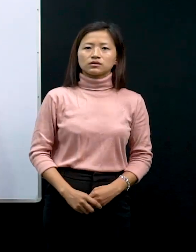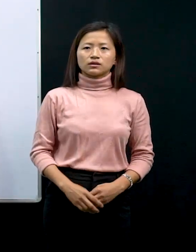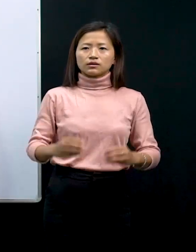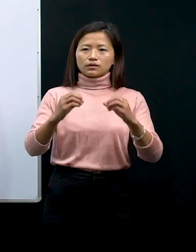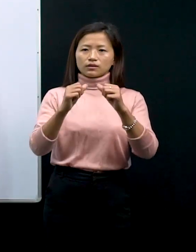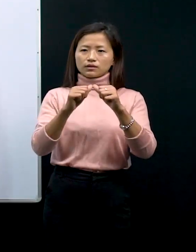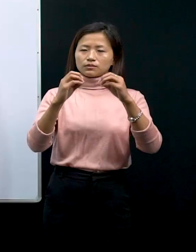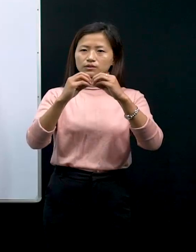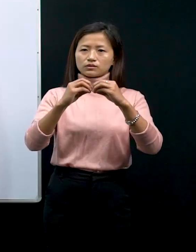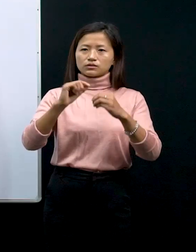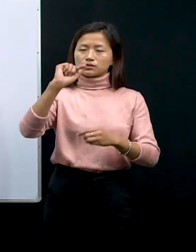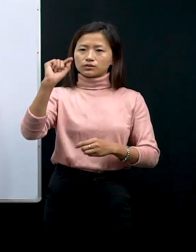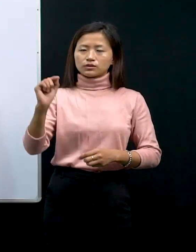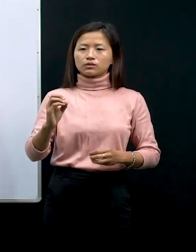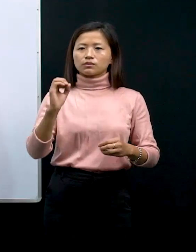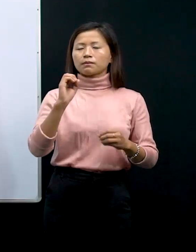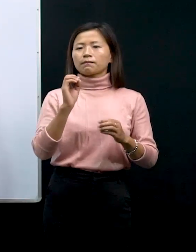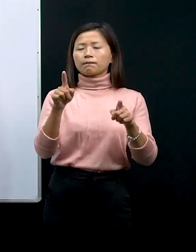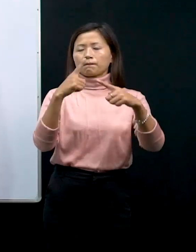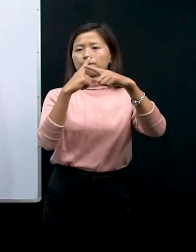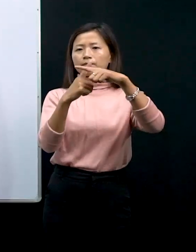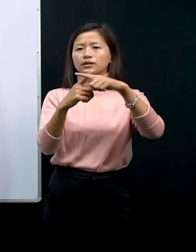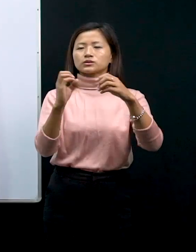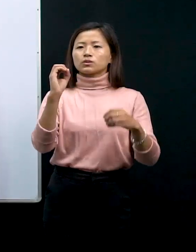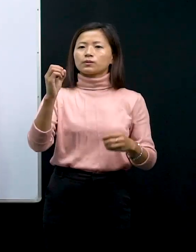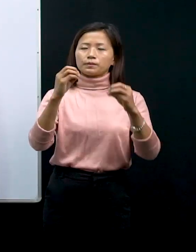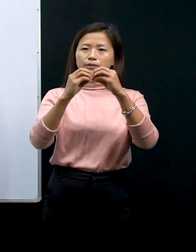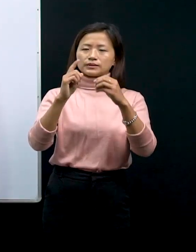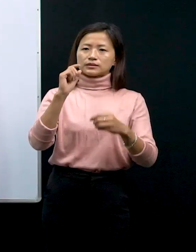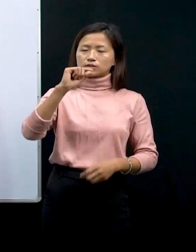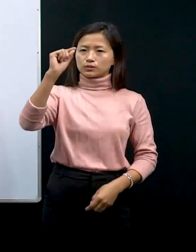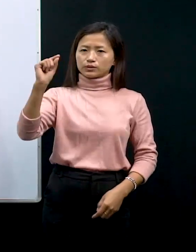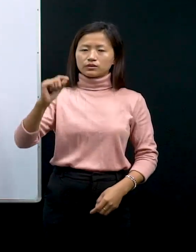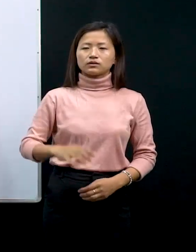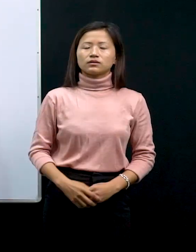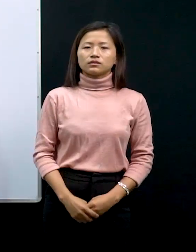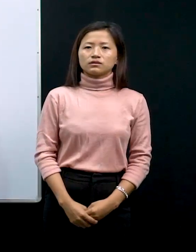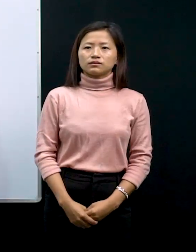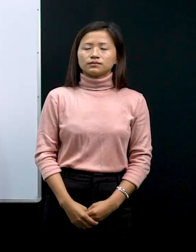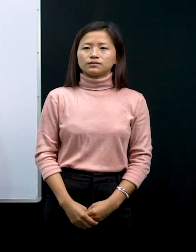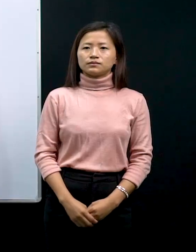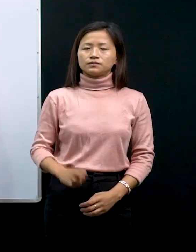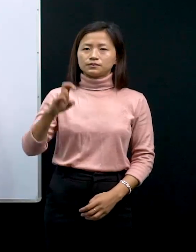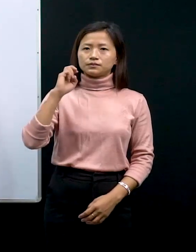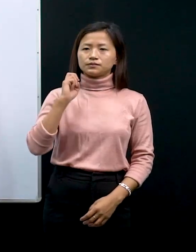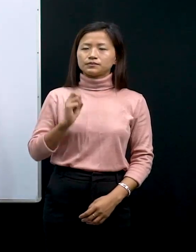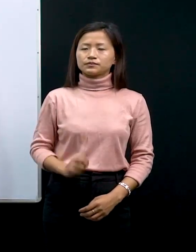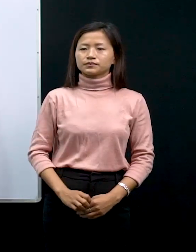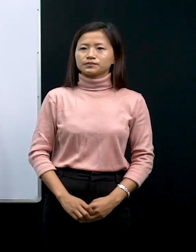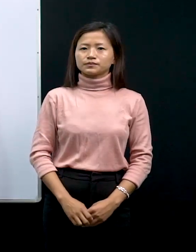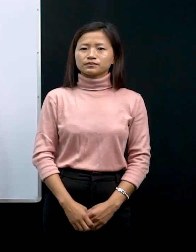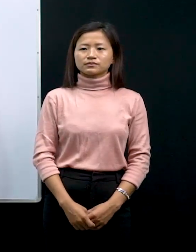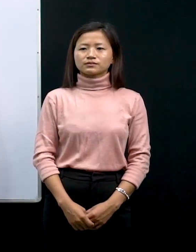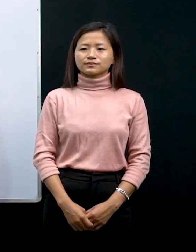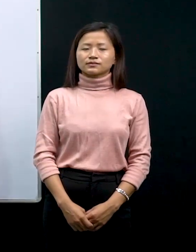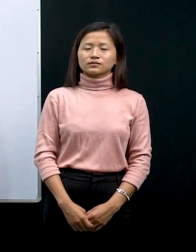AB square plus OB square. What is AO? AO is how much? Or you can,